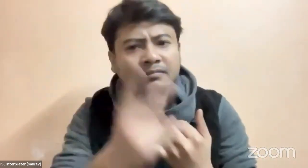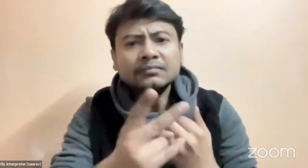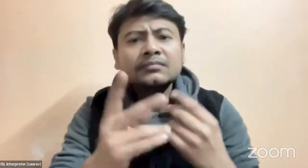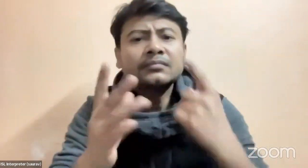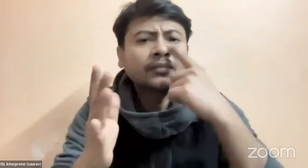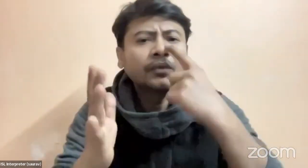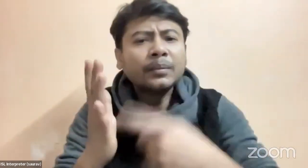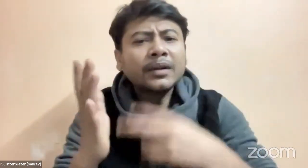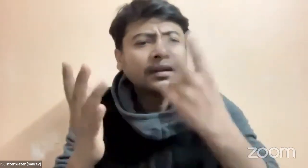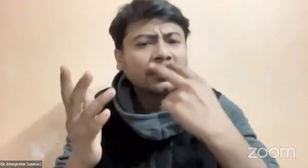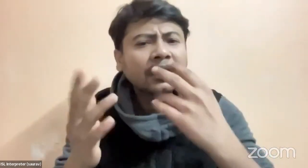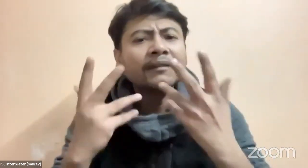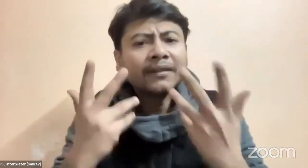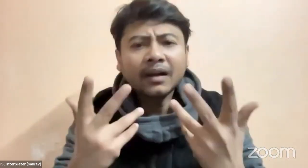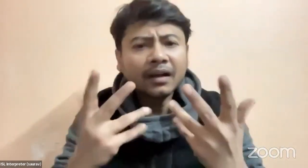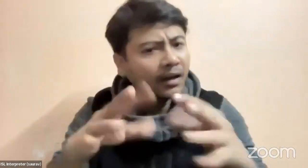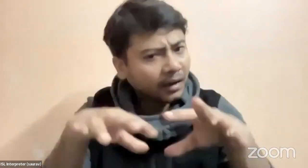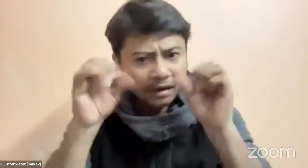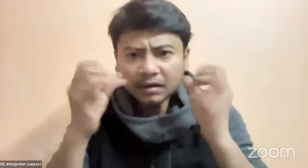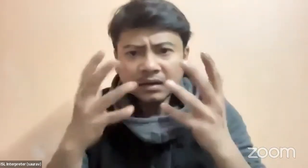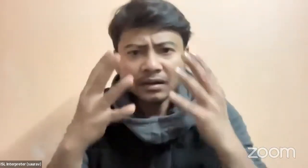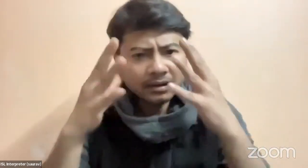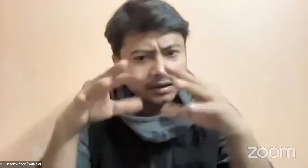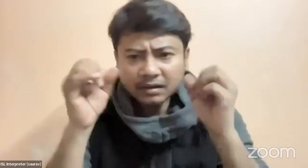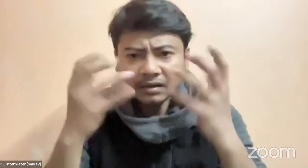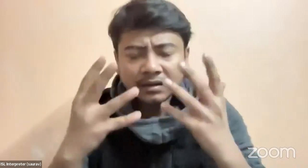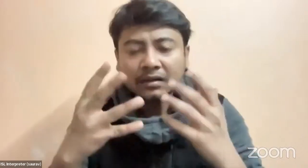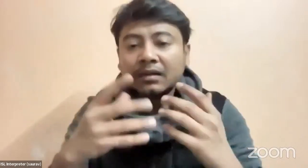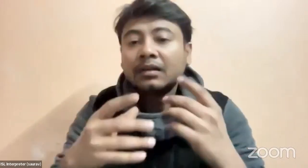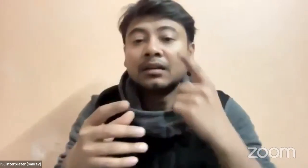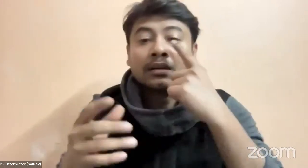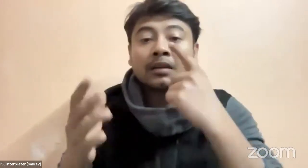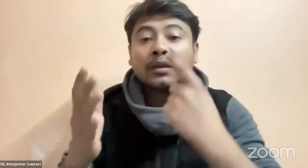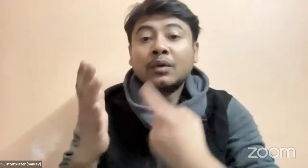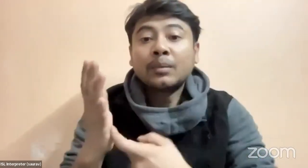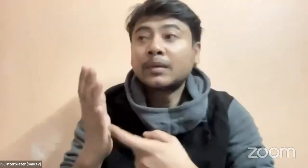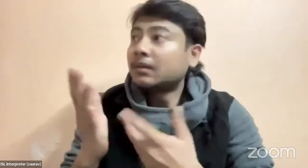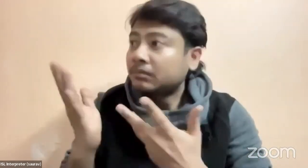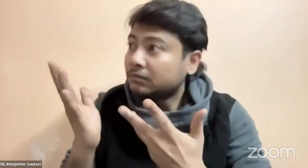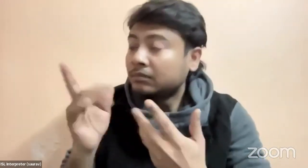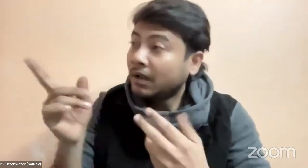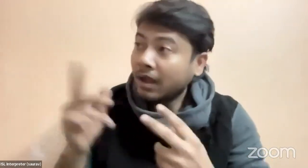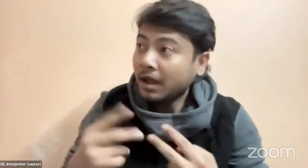me. Say, oh, you will do whatever I say. Yeah, I'll try. Definitely, I'll try.